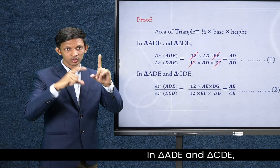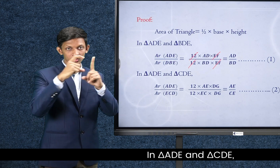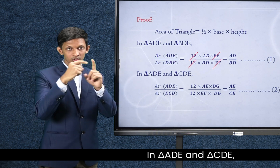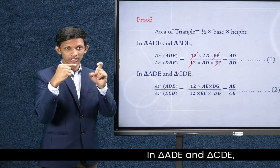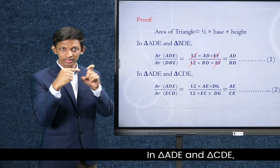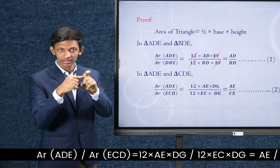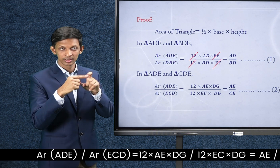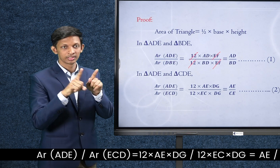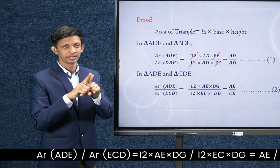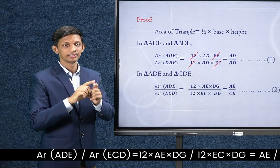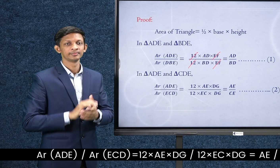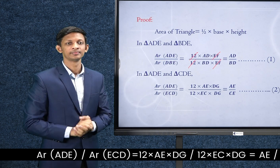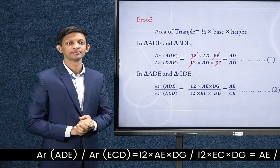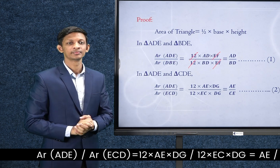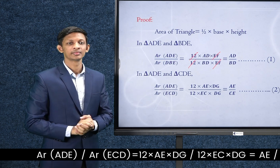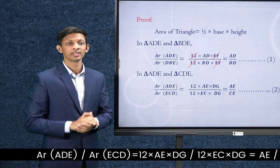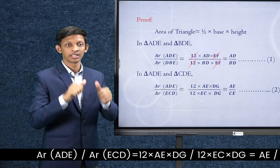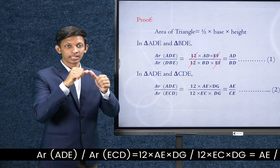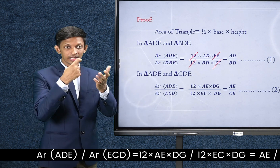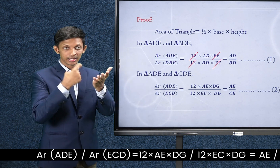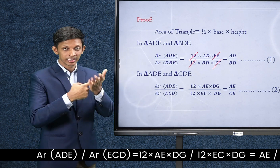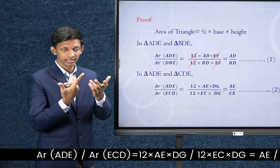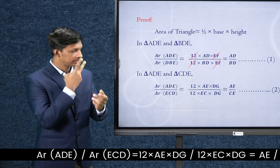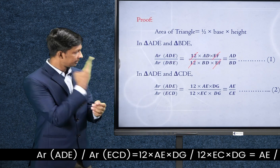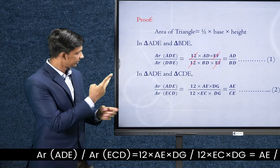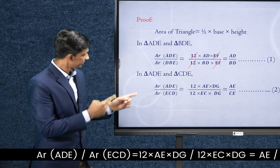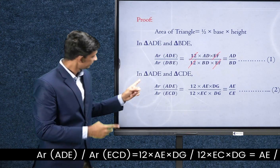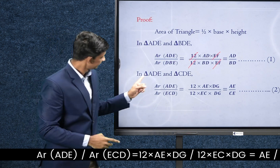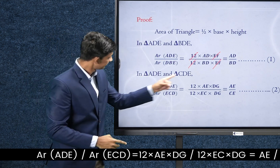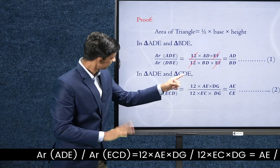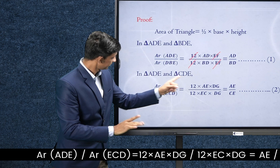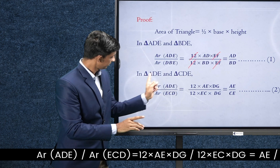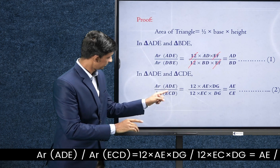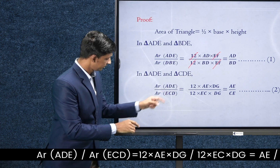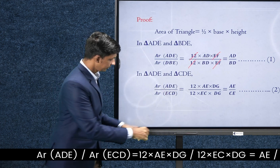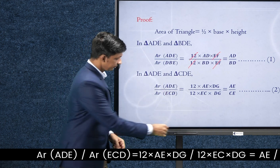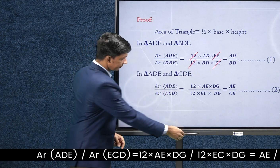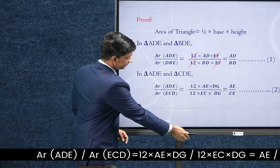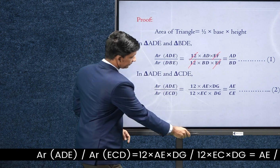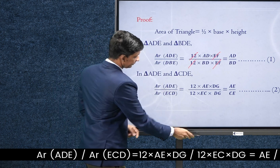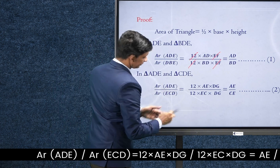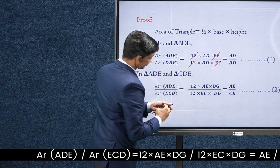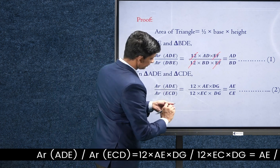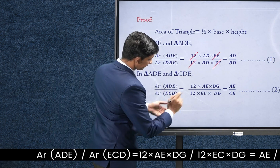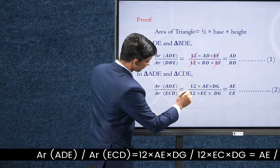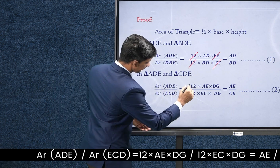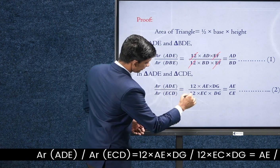CDE, area ADE by area ECD is equal to 12 into AE into DG by 12